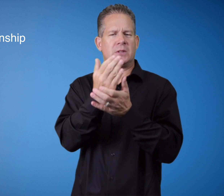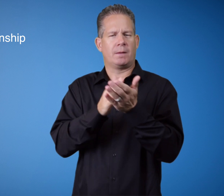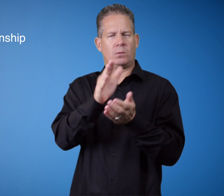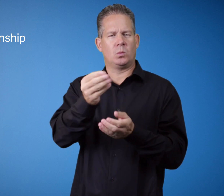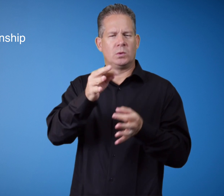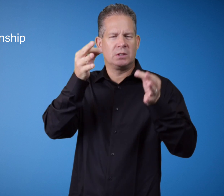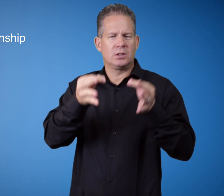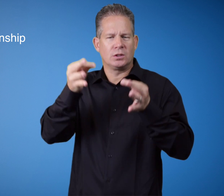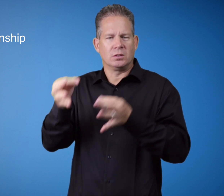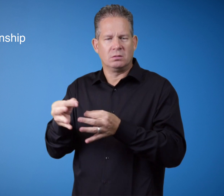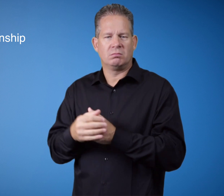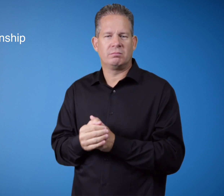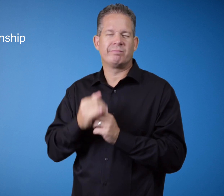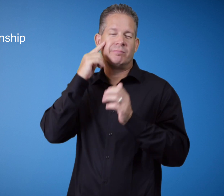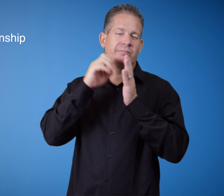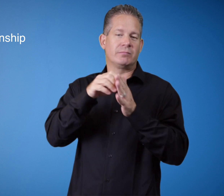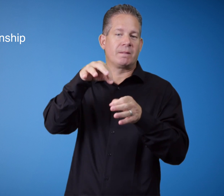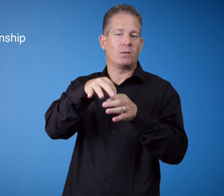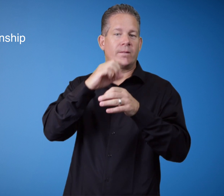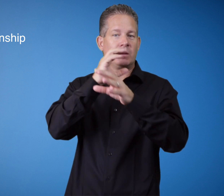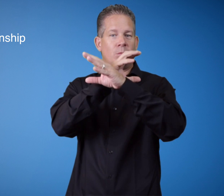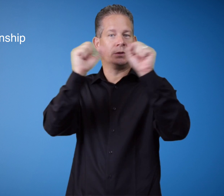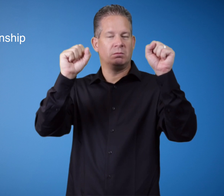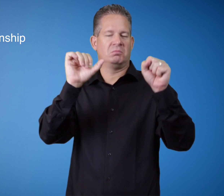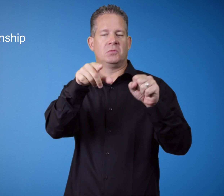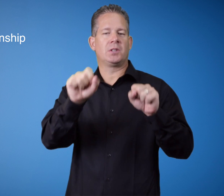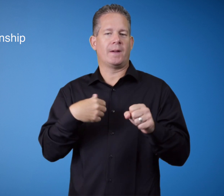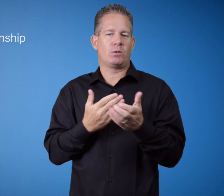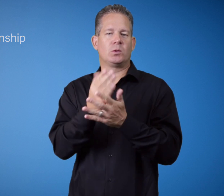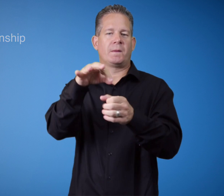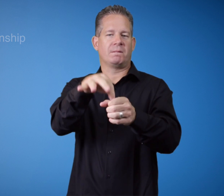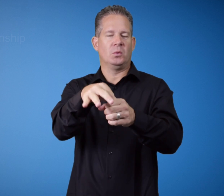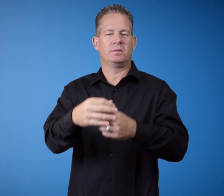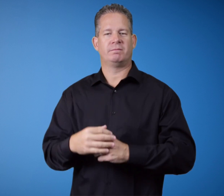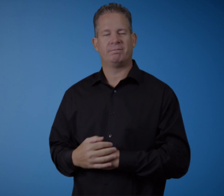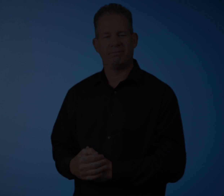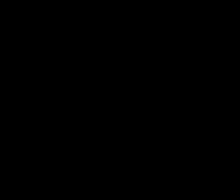rights of your own, such as who you want to vote for in a presidential election.